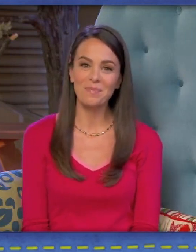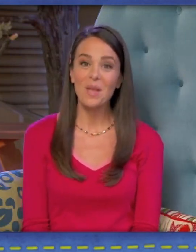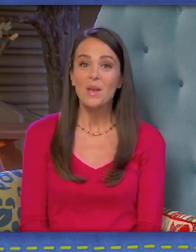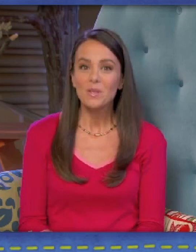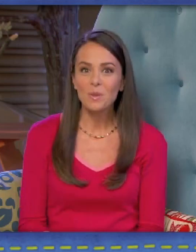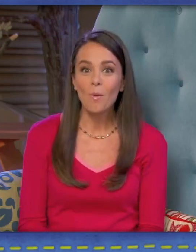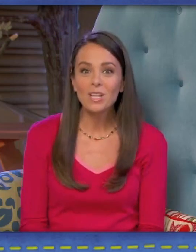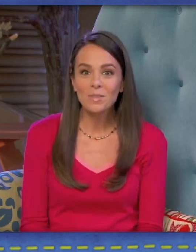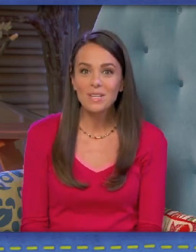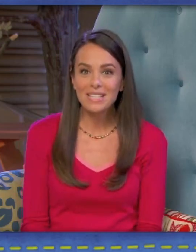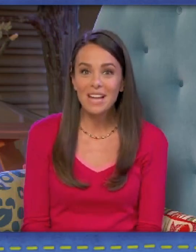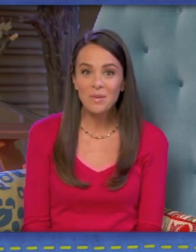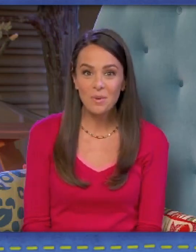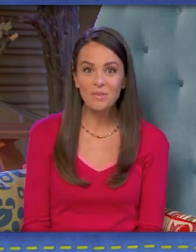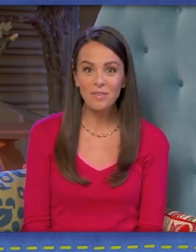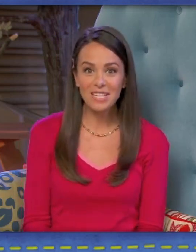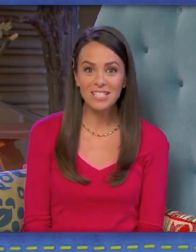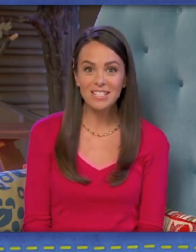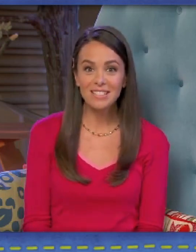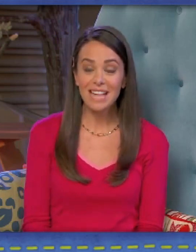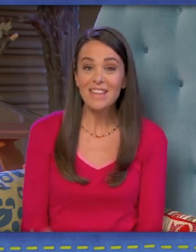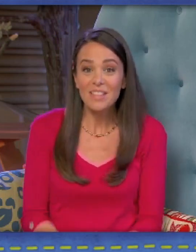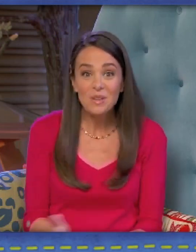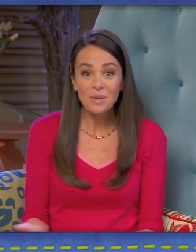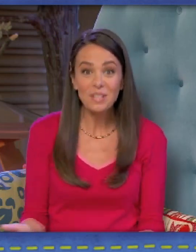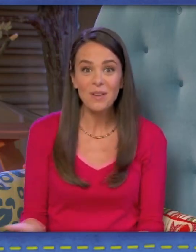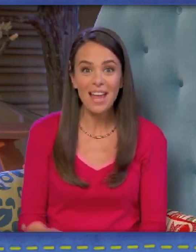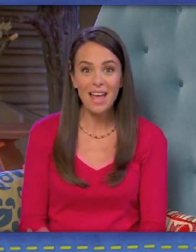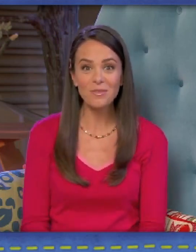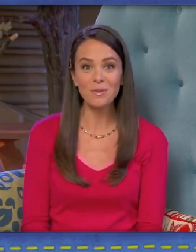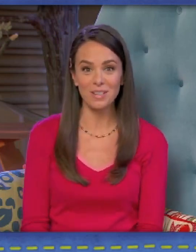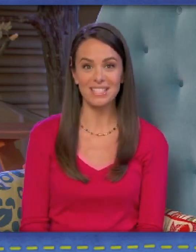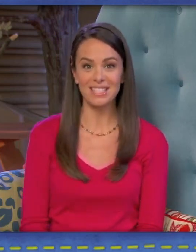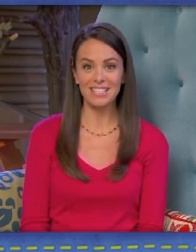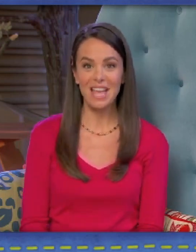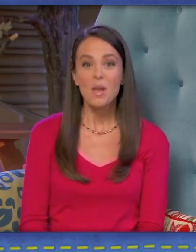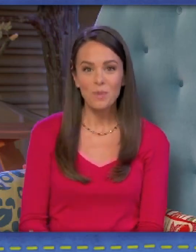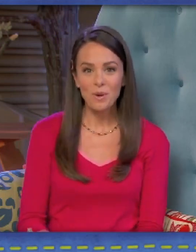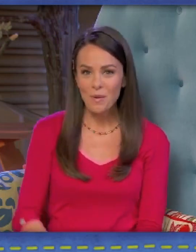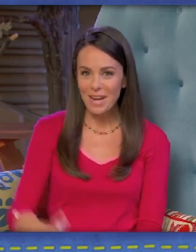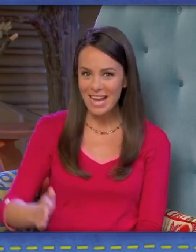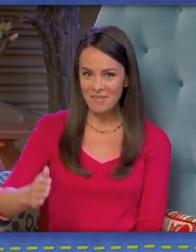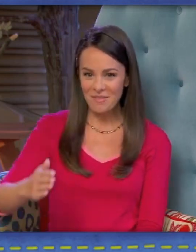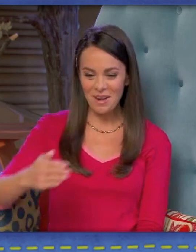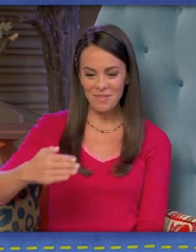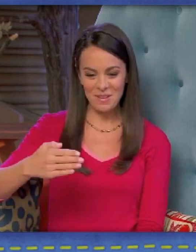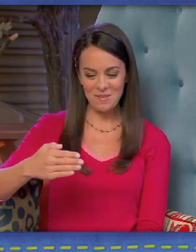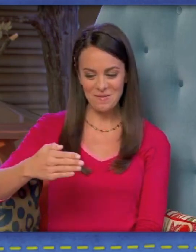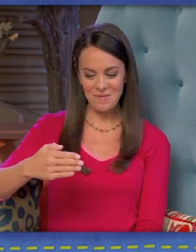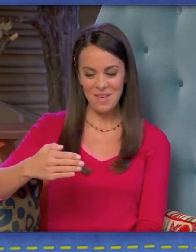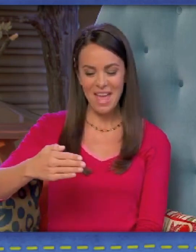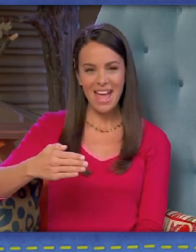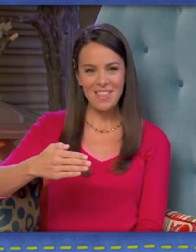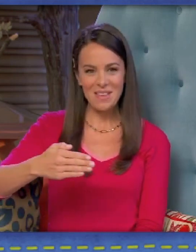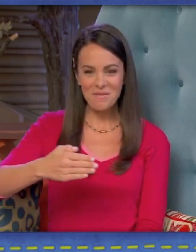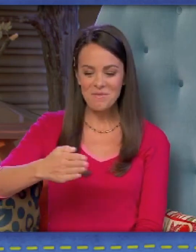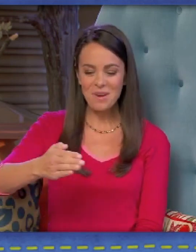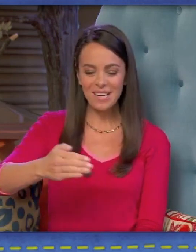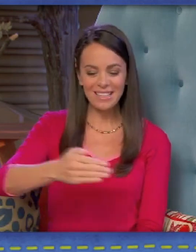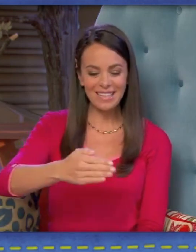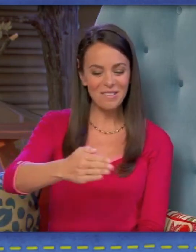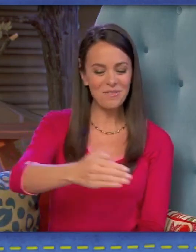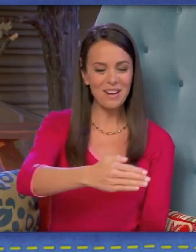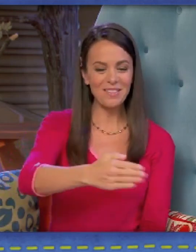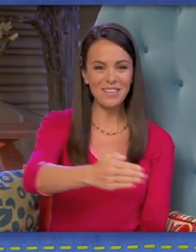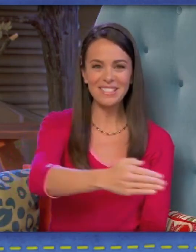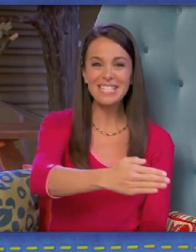something. So watch me sign the word fish, and then you can try afterwards. Bring one hand in front of you, and then